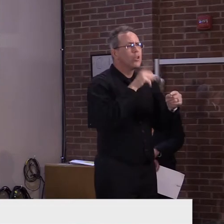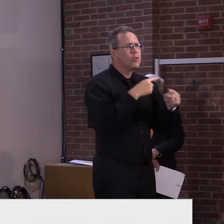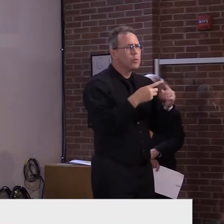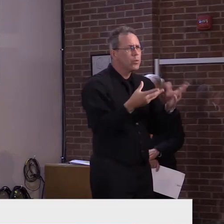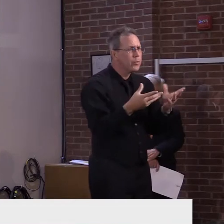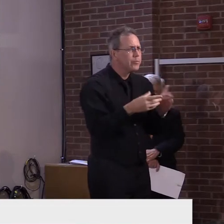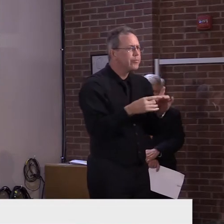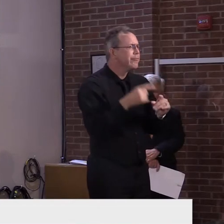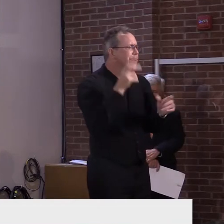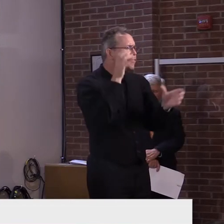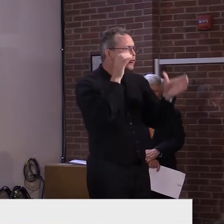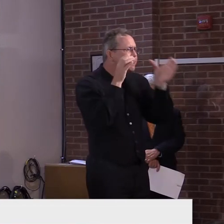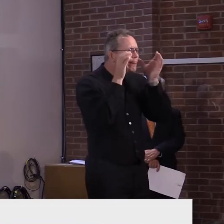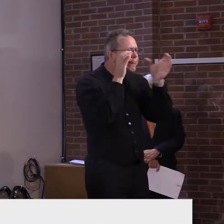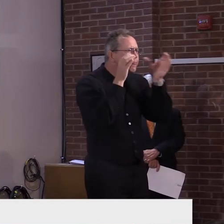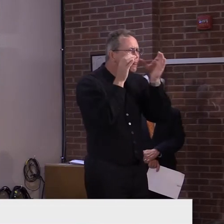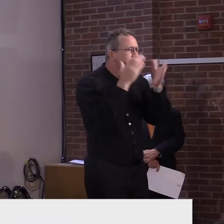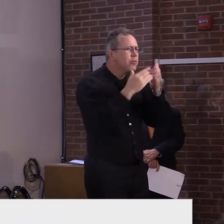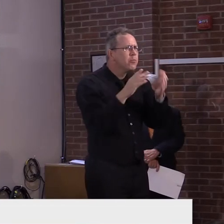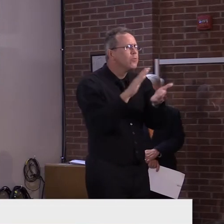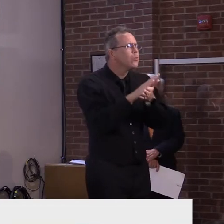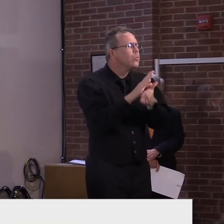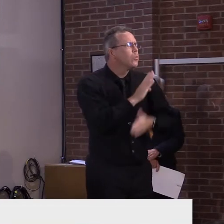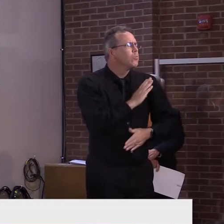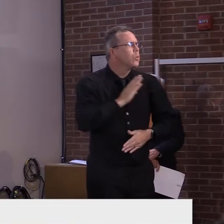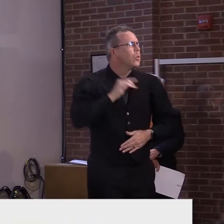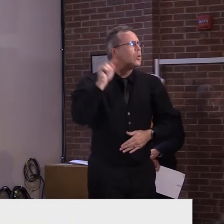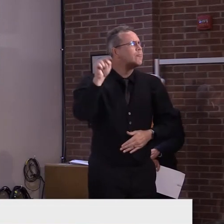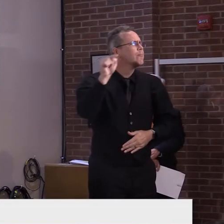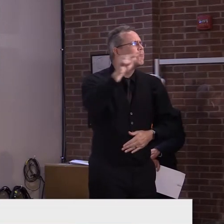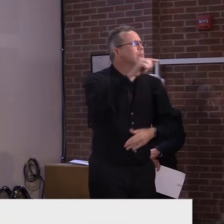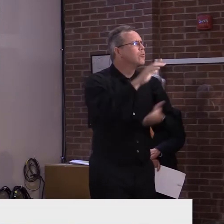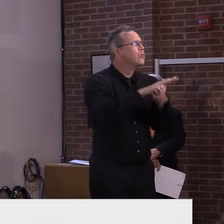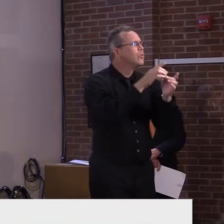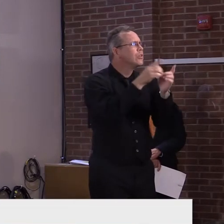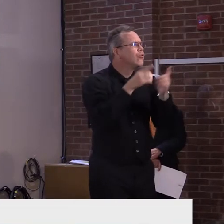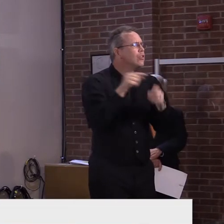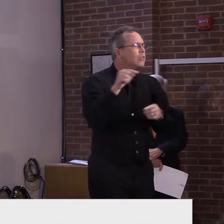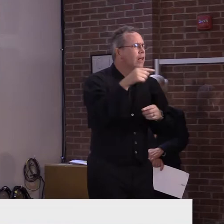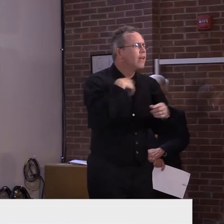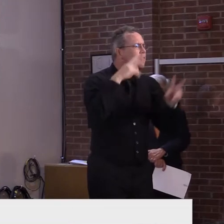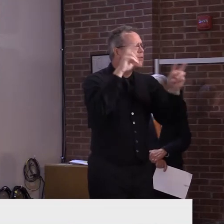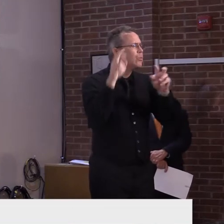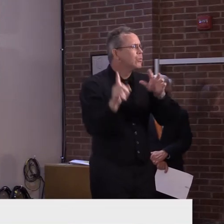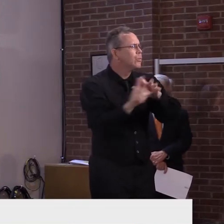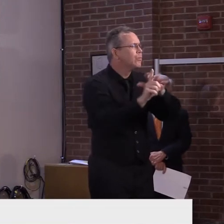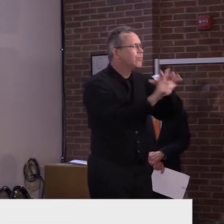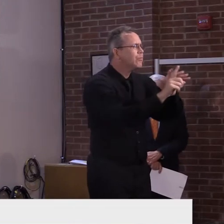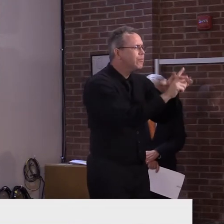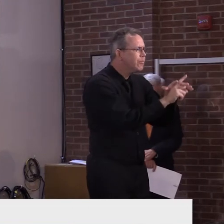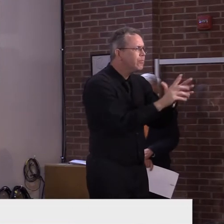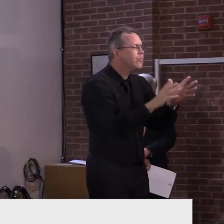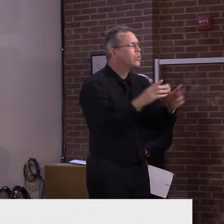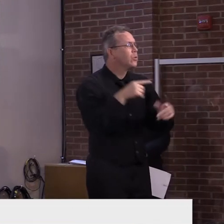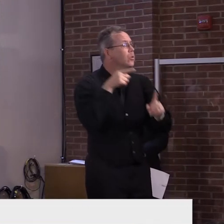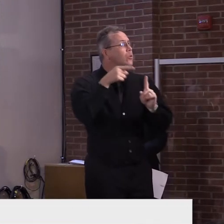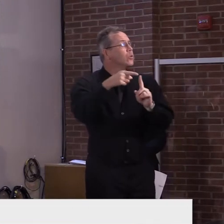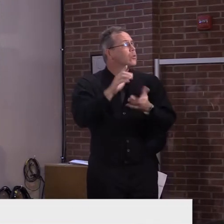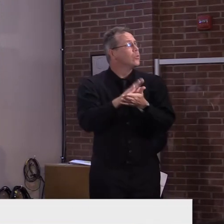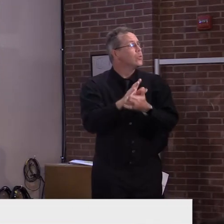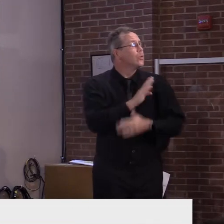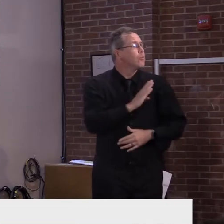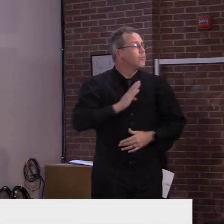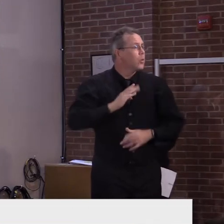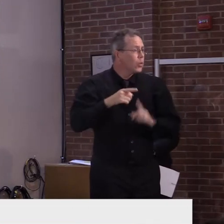past several weeks. The school boards and superintendents who are implementing masking policies are